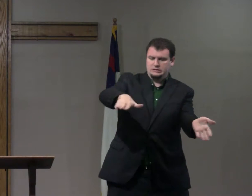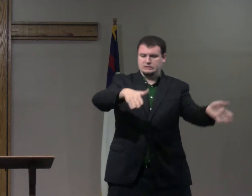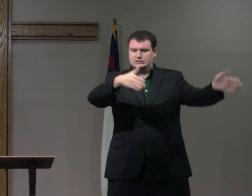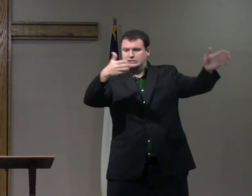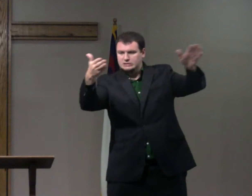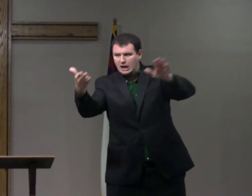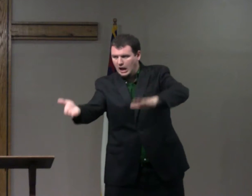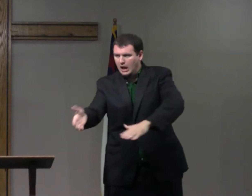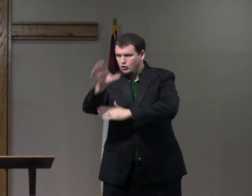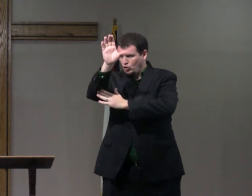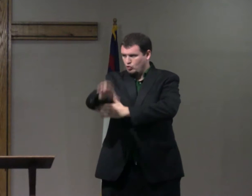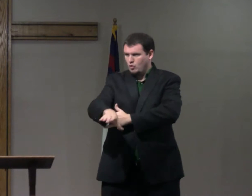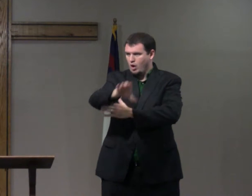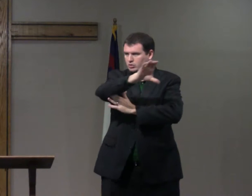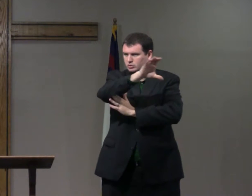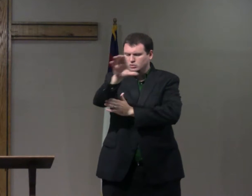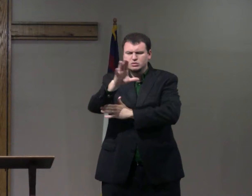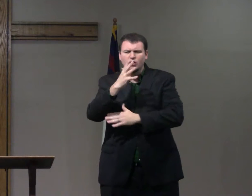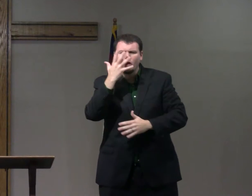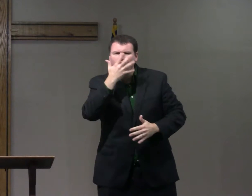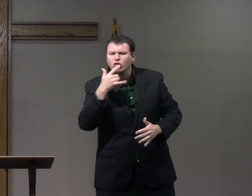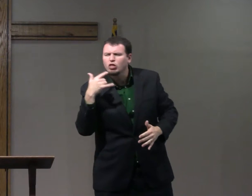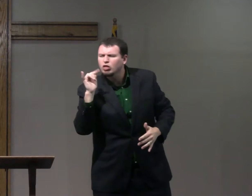earth, and he died on the cross.